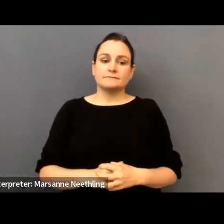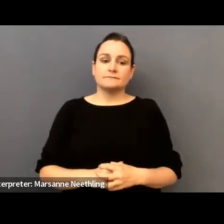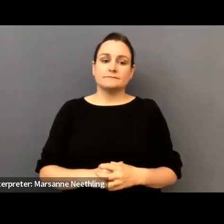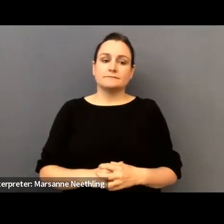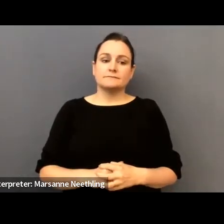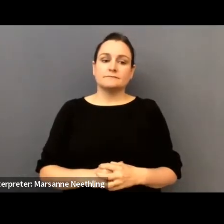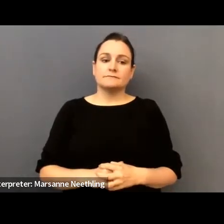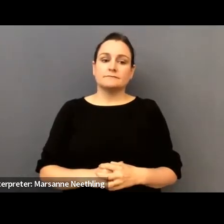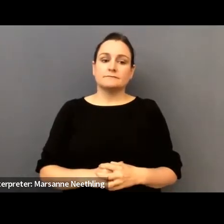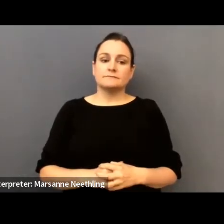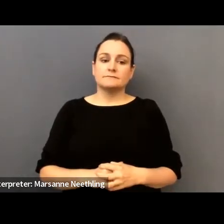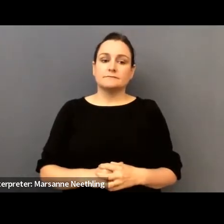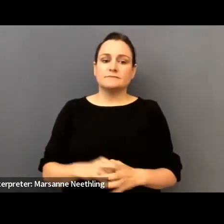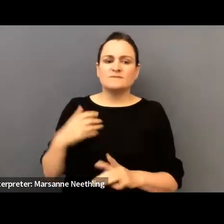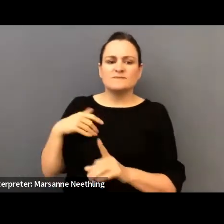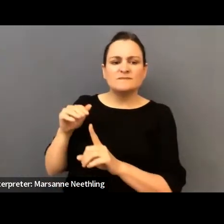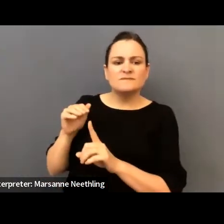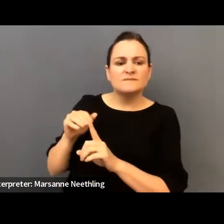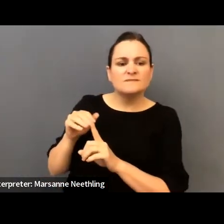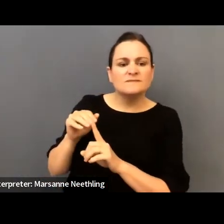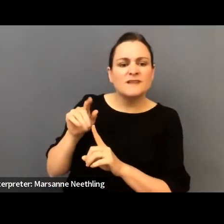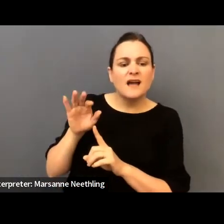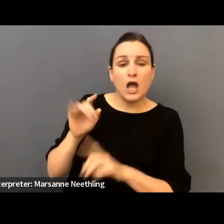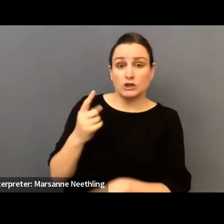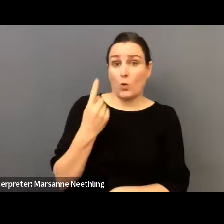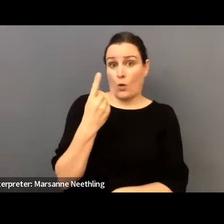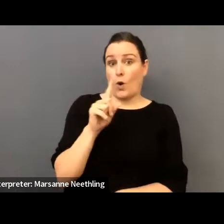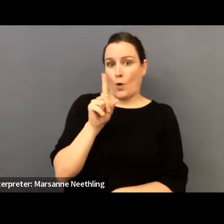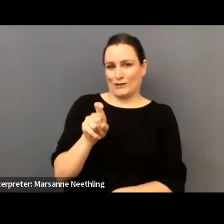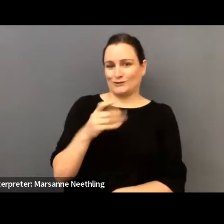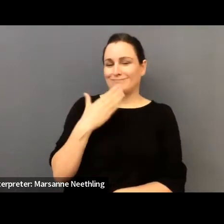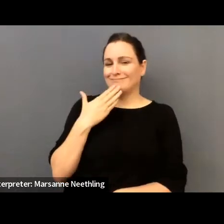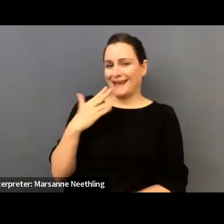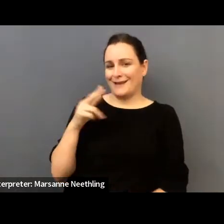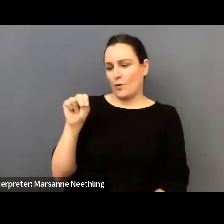Ty, do we still have anyone who'd like to ask a question?